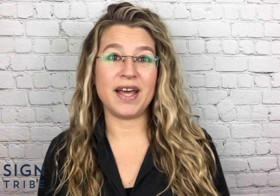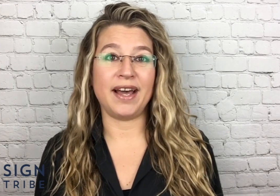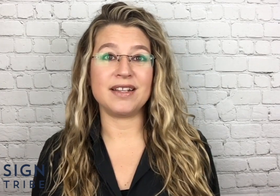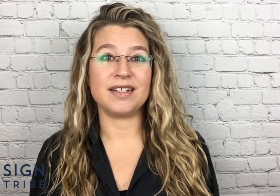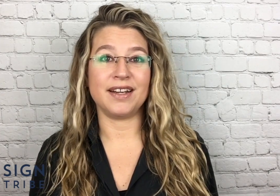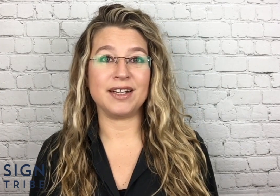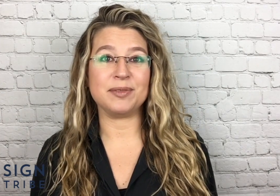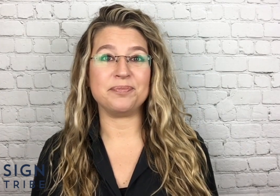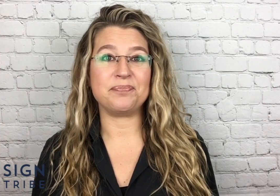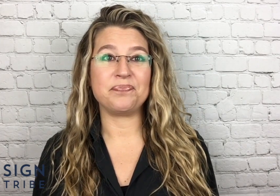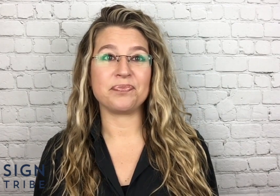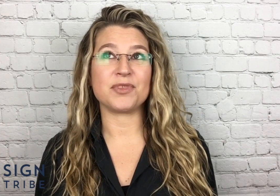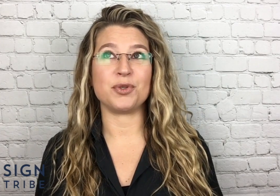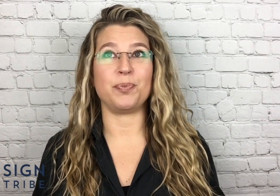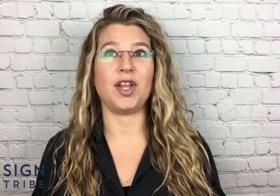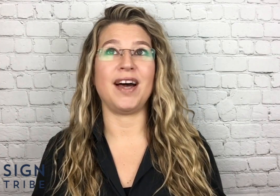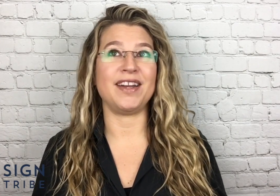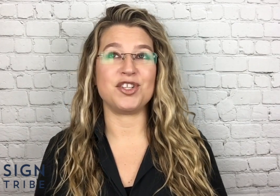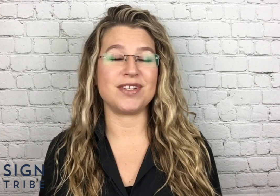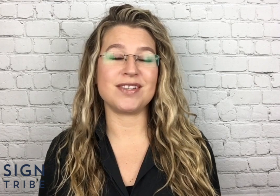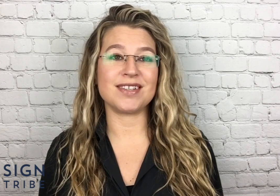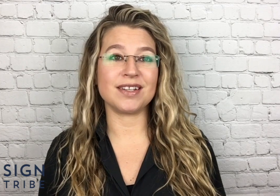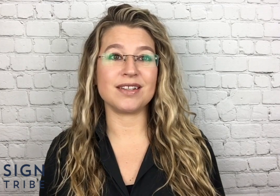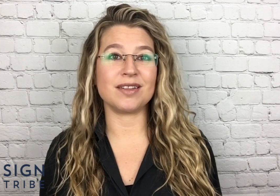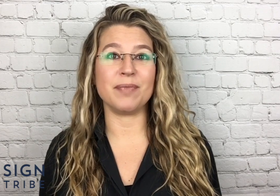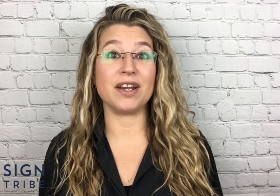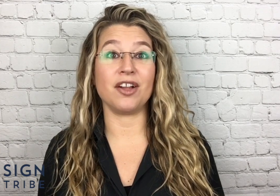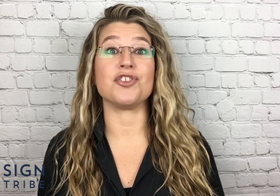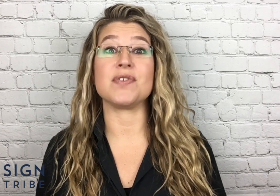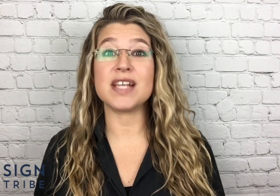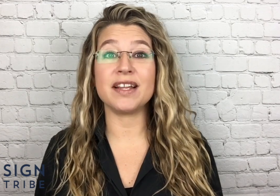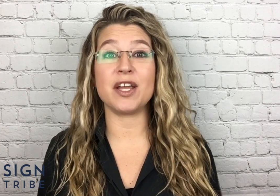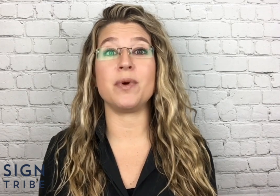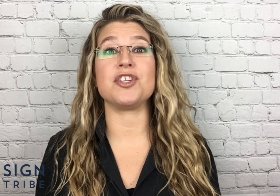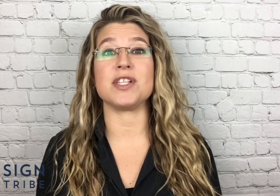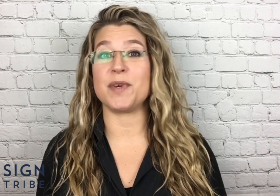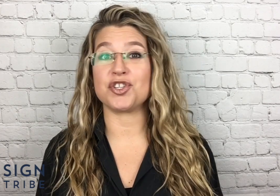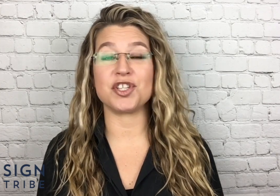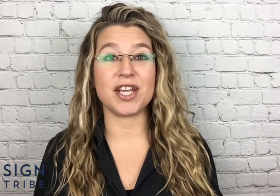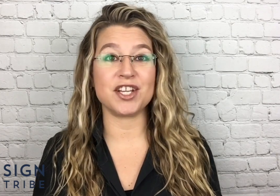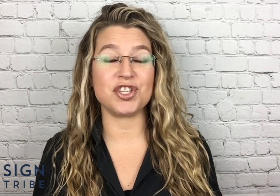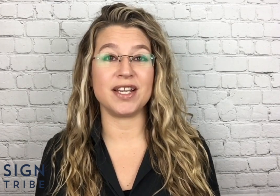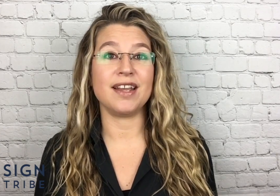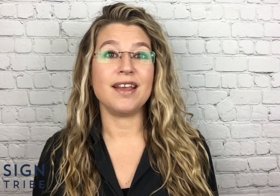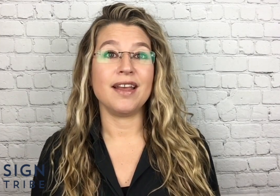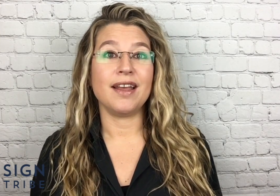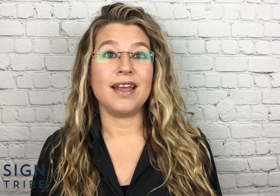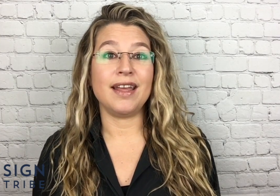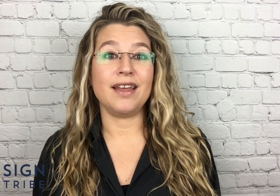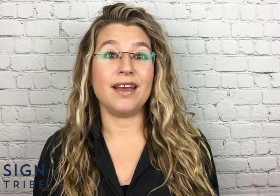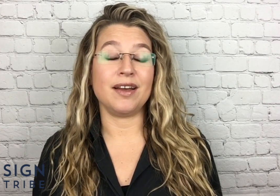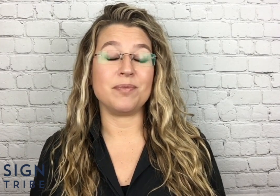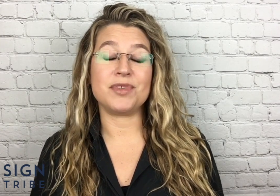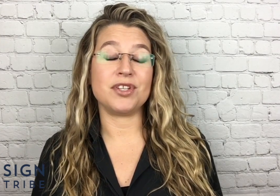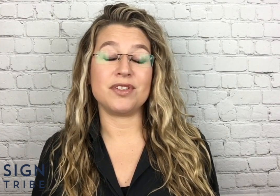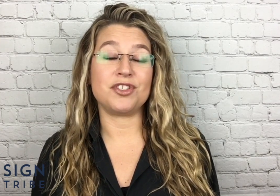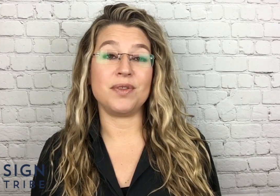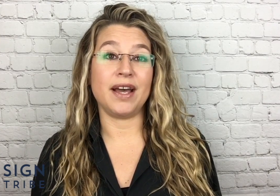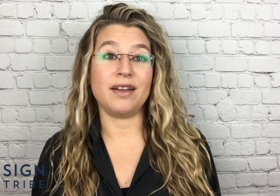that, to apply just my knowledge of sign language and special education to that